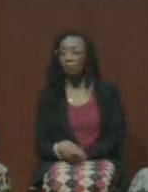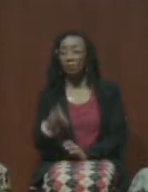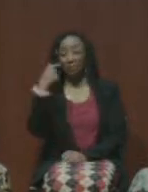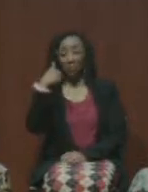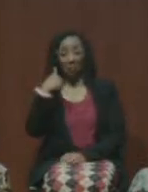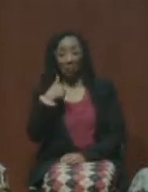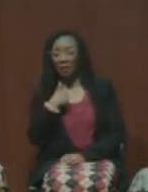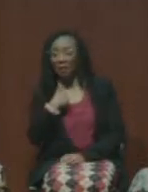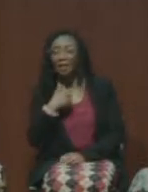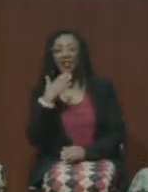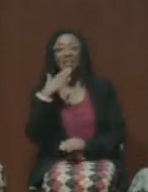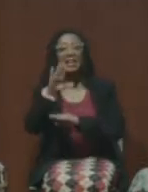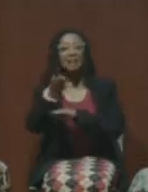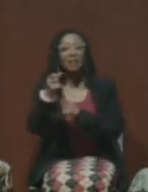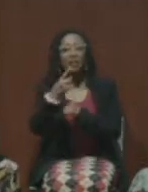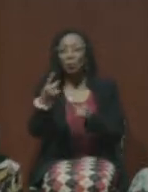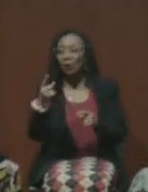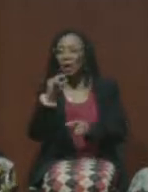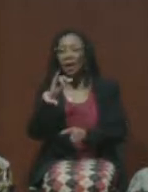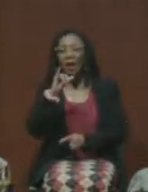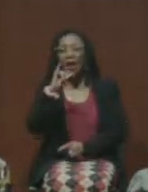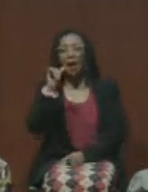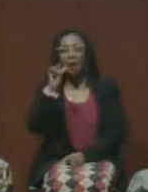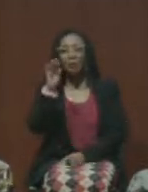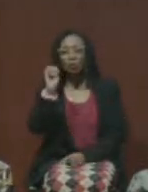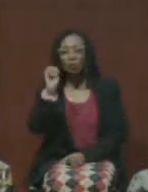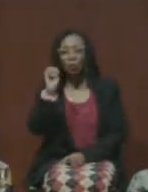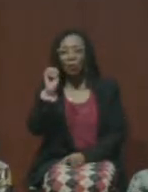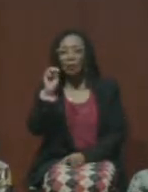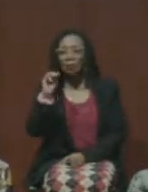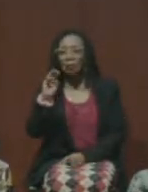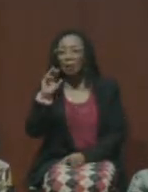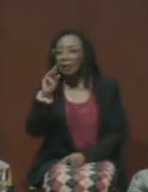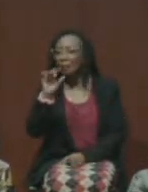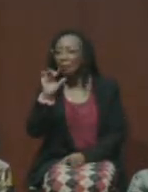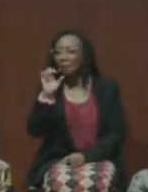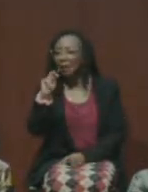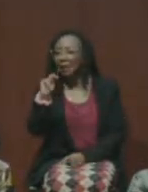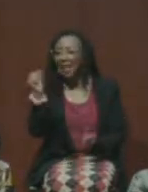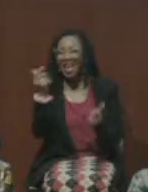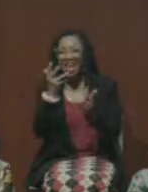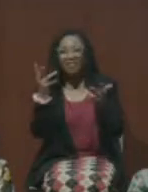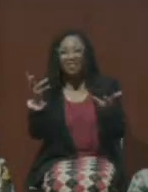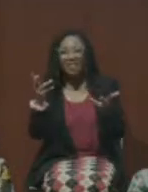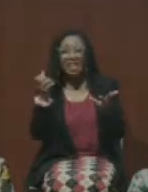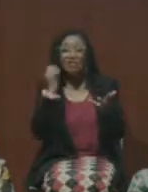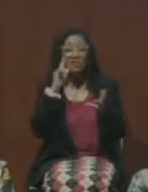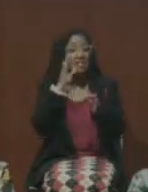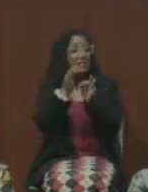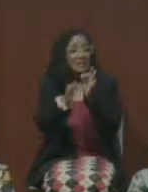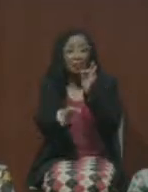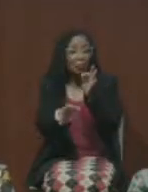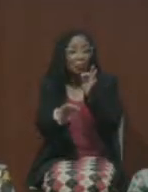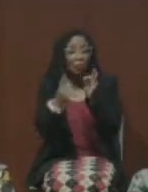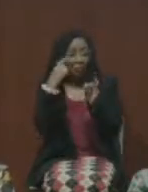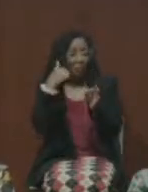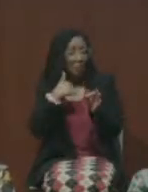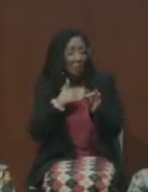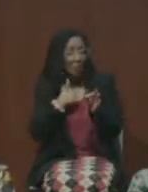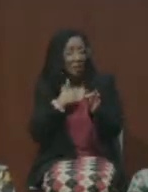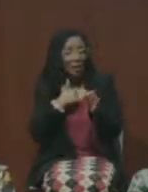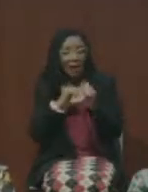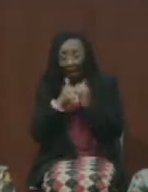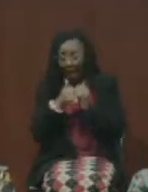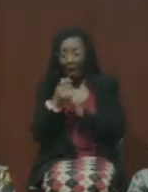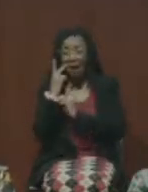Hey, good afternoon, everyone. I'm Joyce McMillan. And everything is always just so simple for me in how